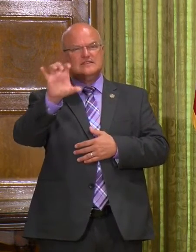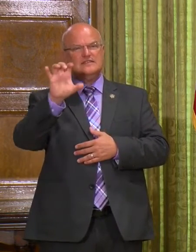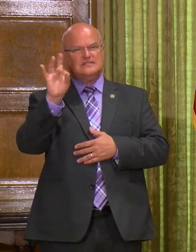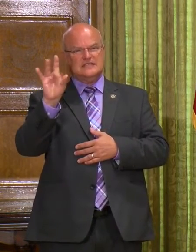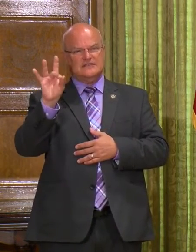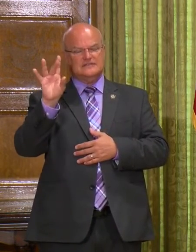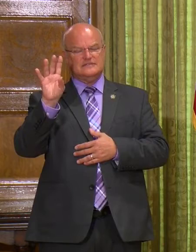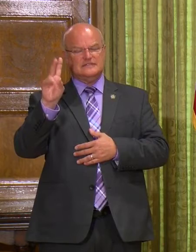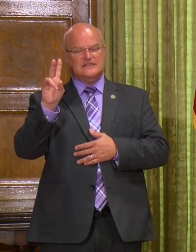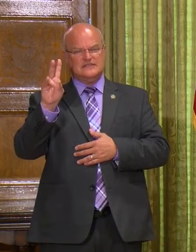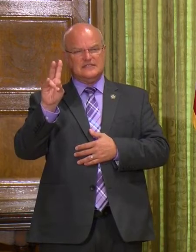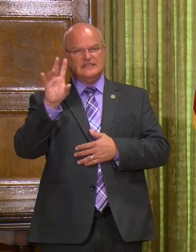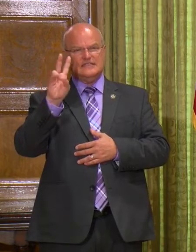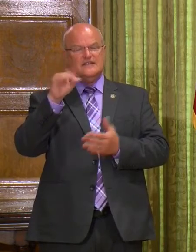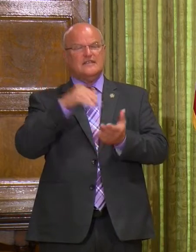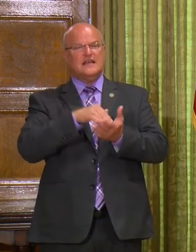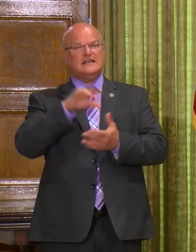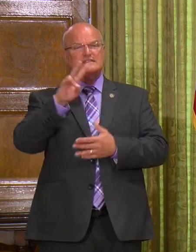7,717.